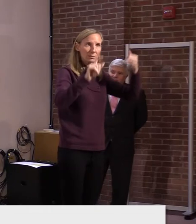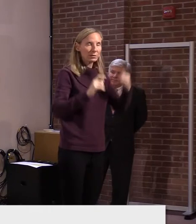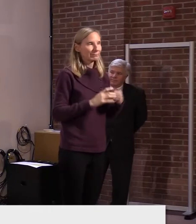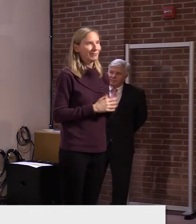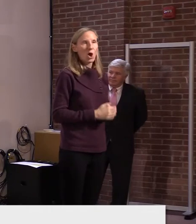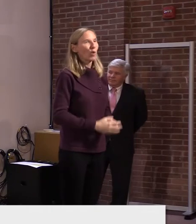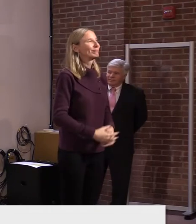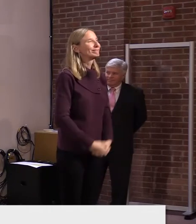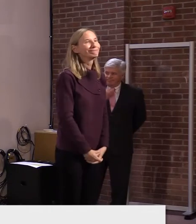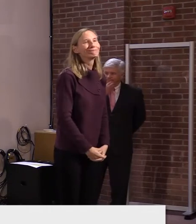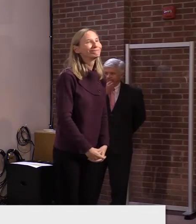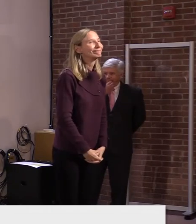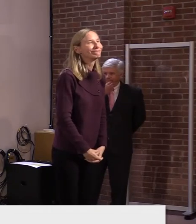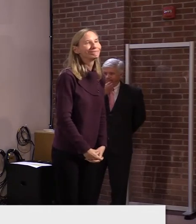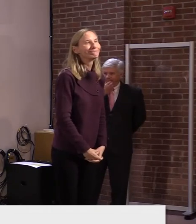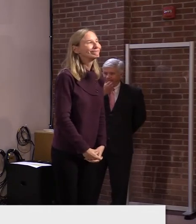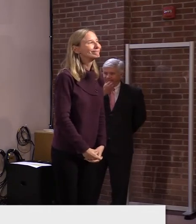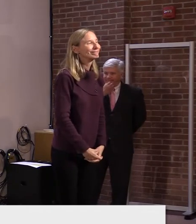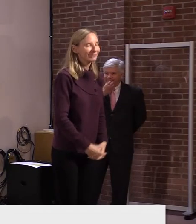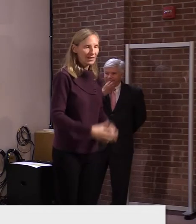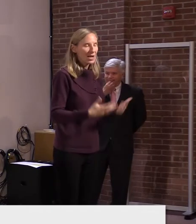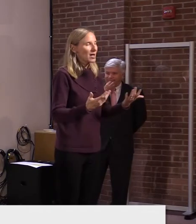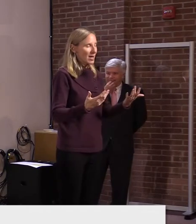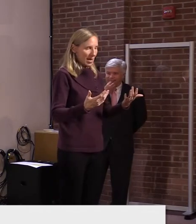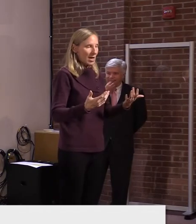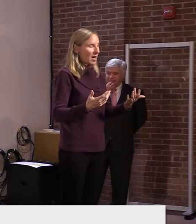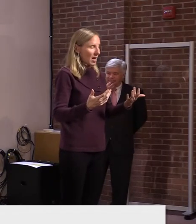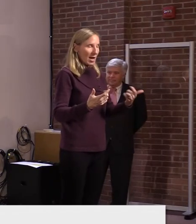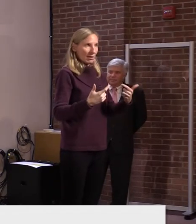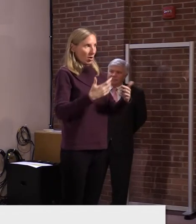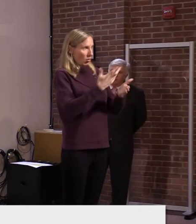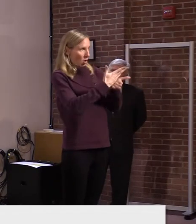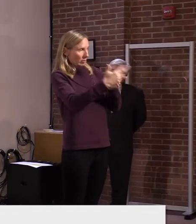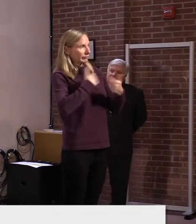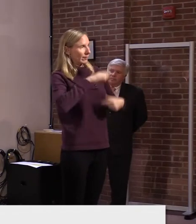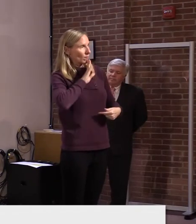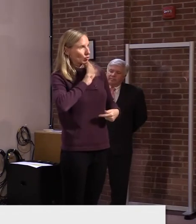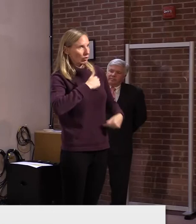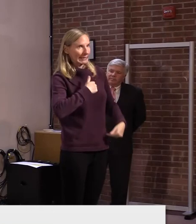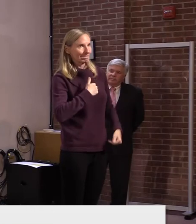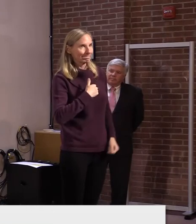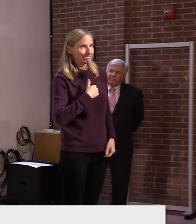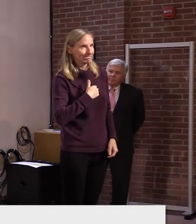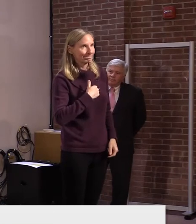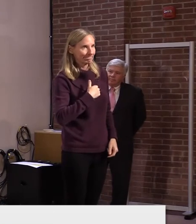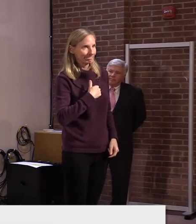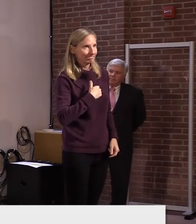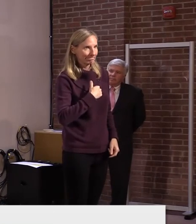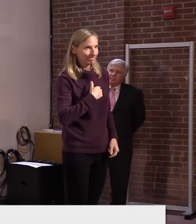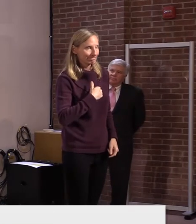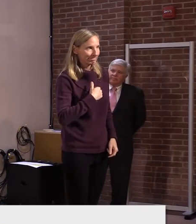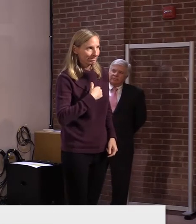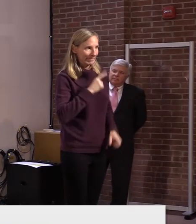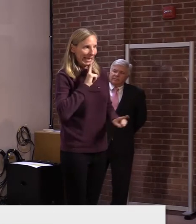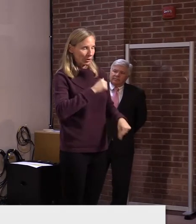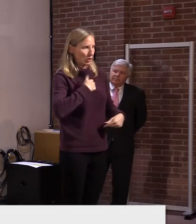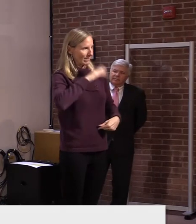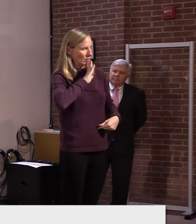No. It is a source of frustration from my standpoint because when it was announced, I